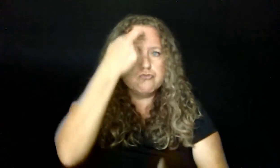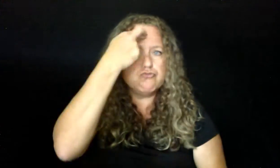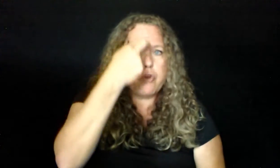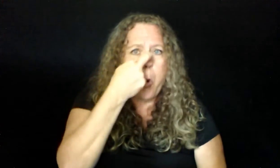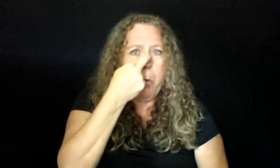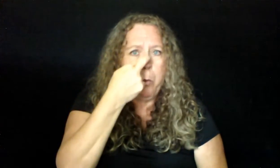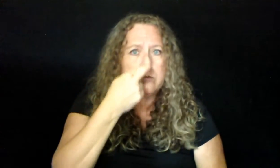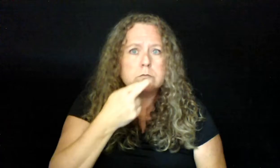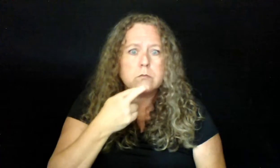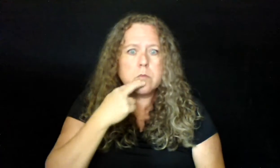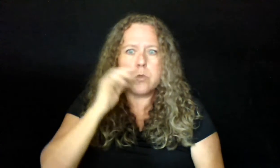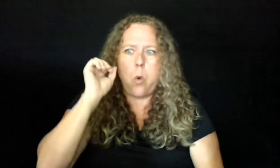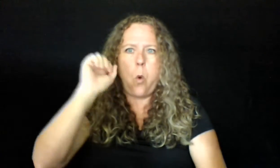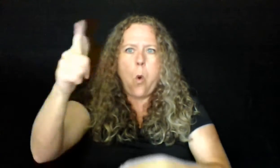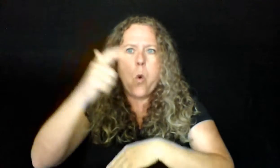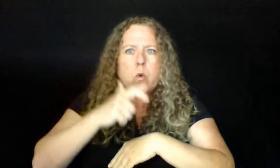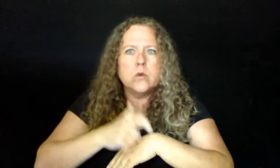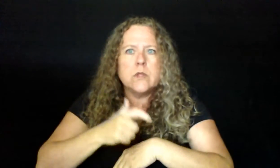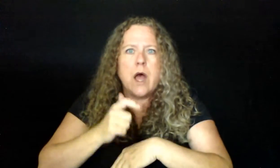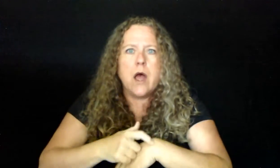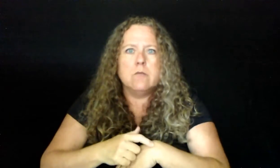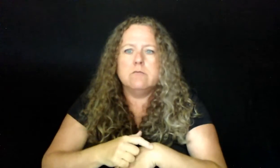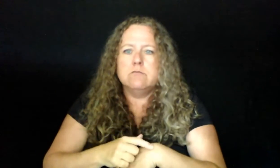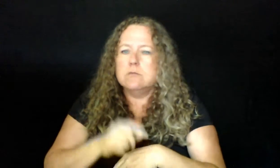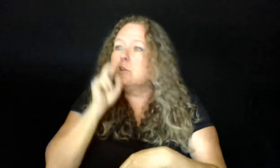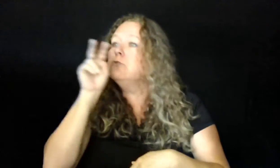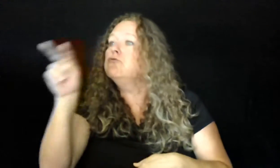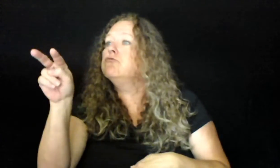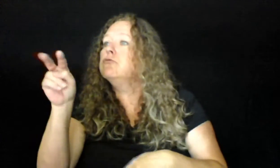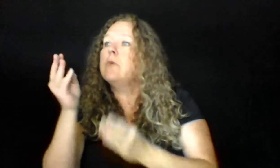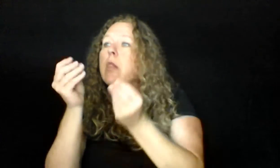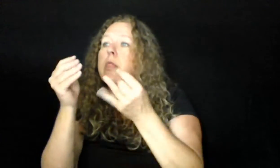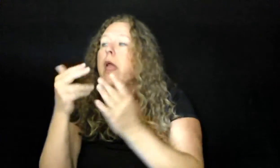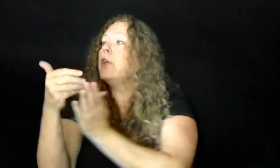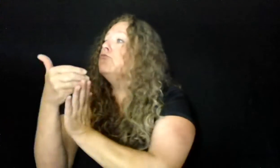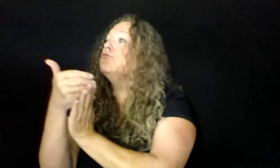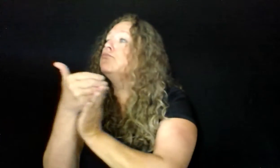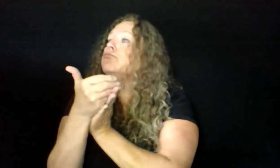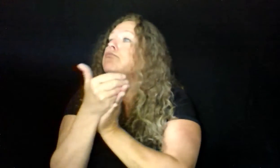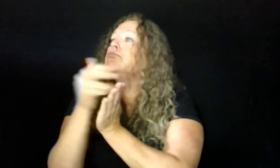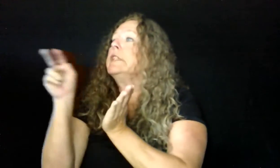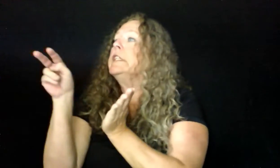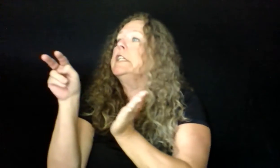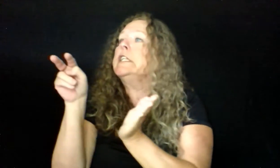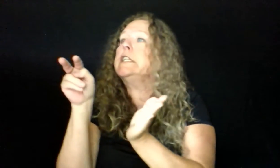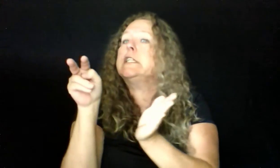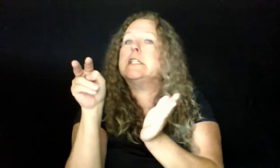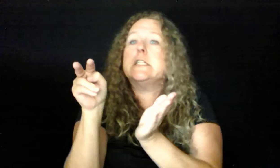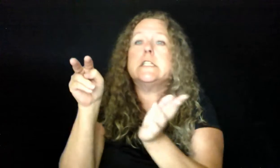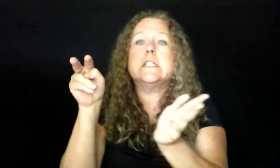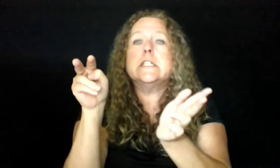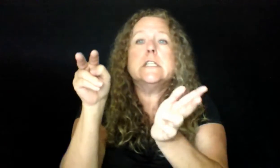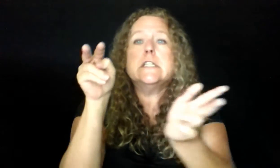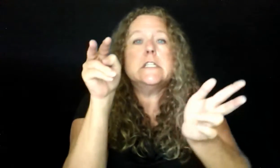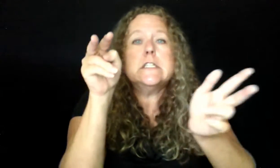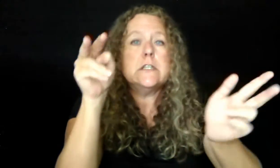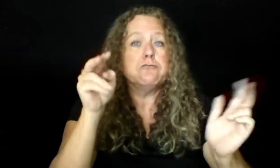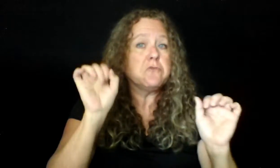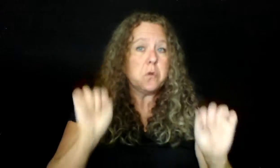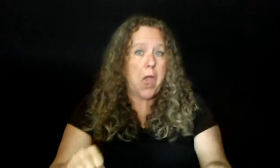almost the entire way without ever being further than eye distance, further than seeing distance from the shore. So the plan